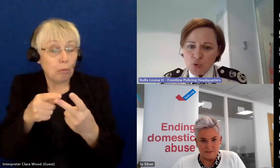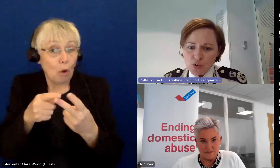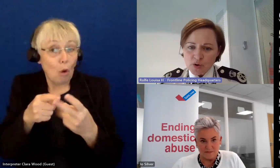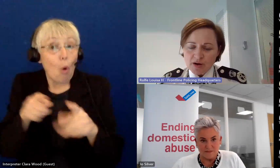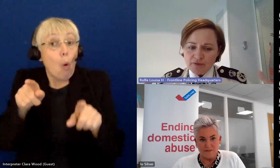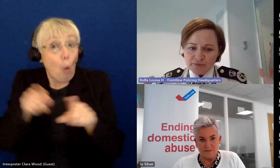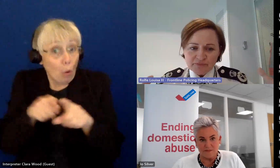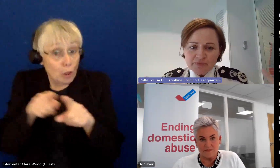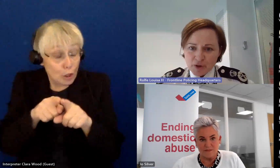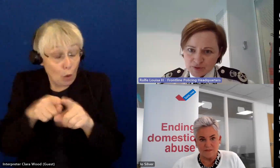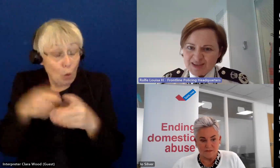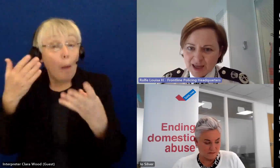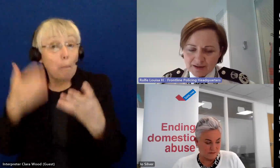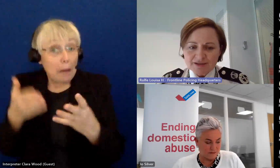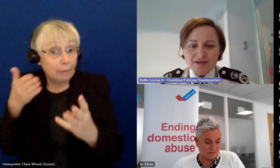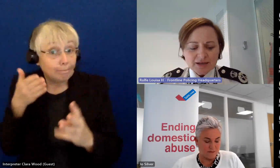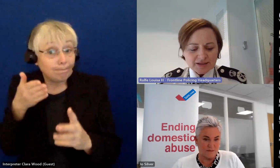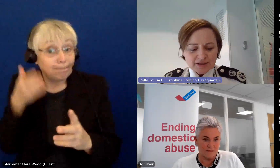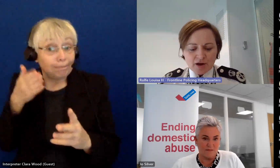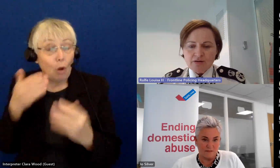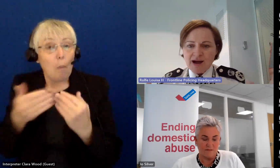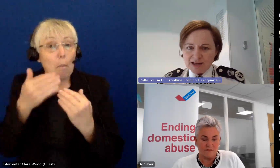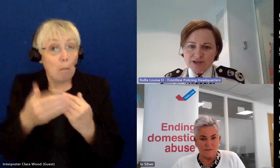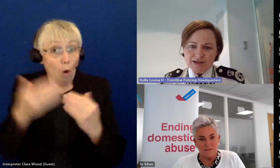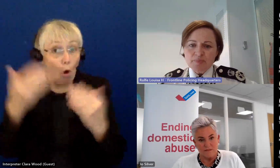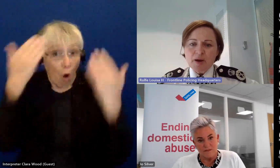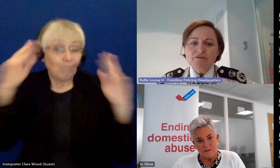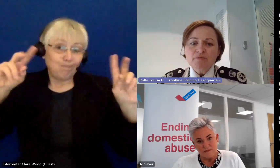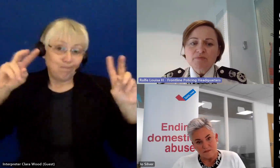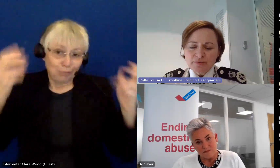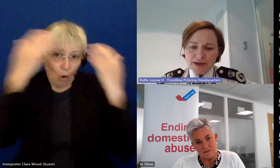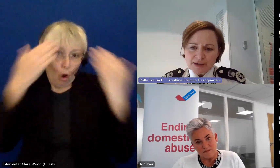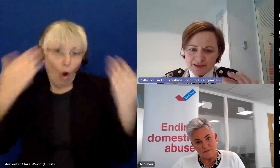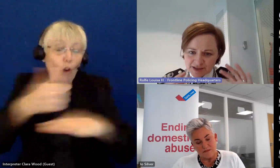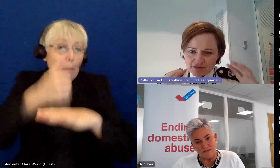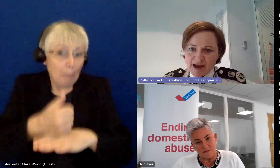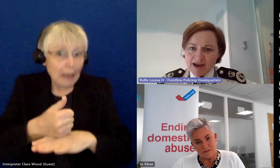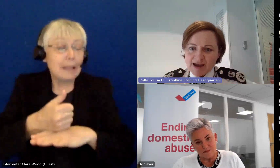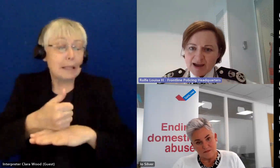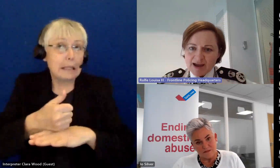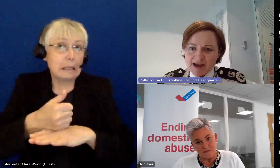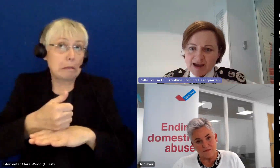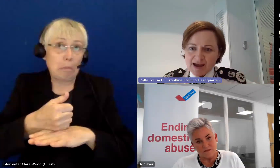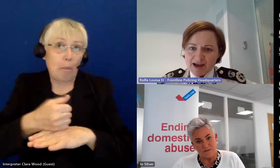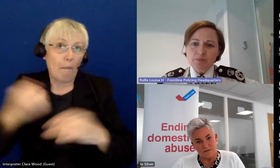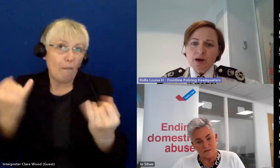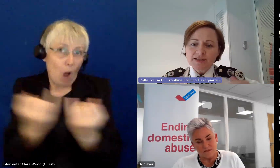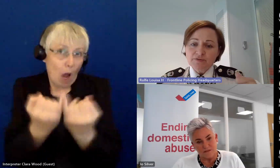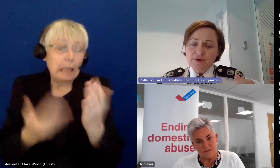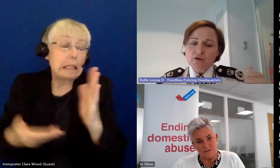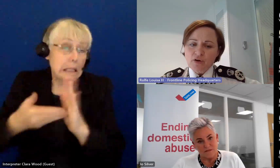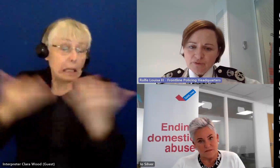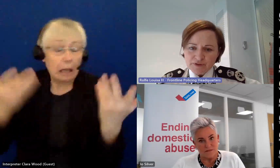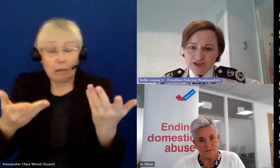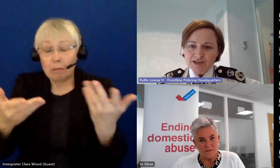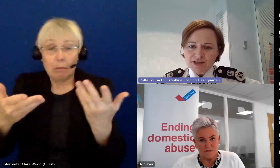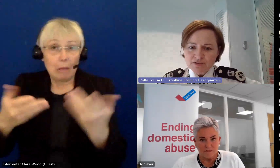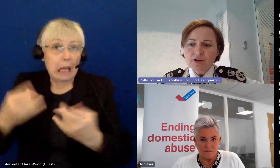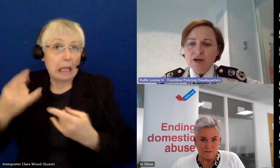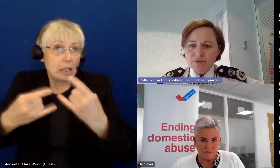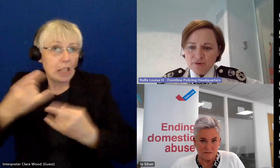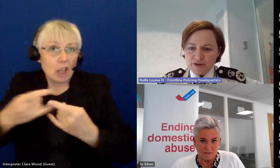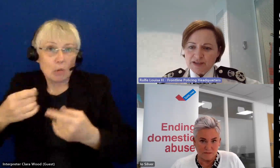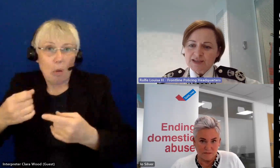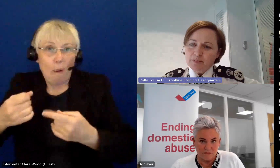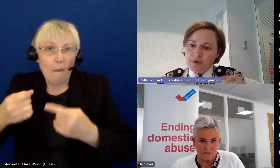identifying more of those things. So actually, by removing the direct questions that might have felt